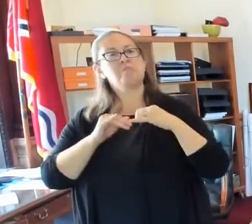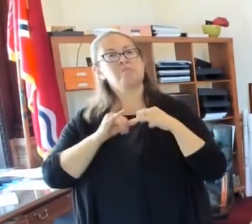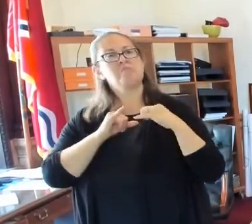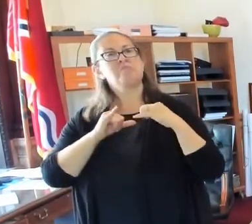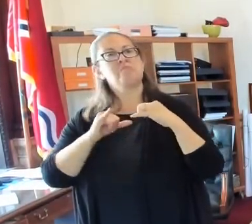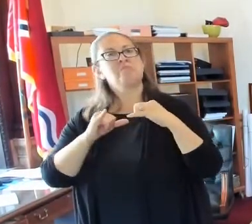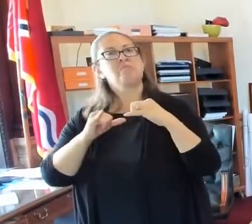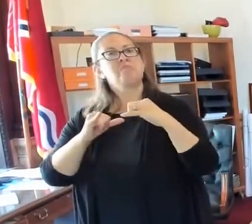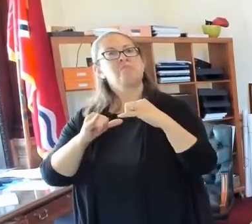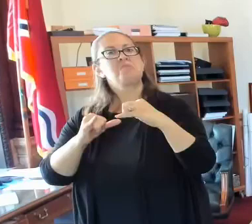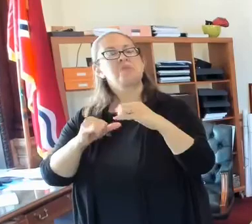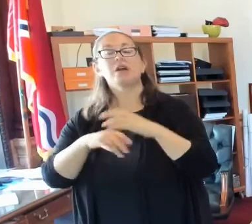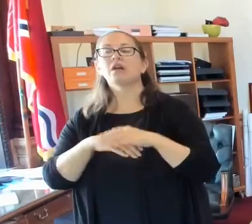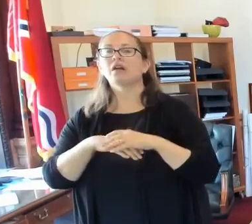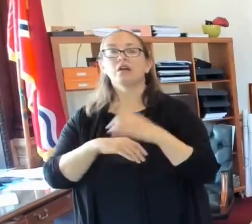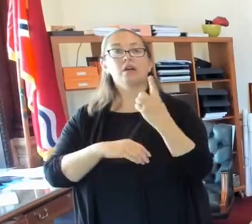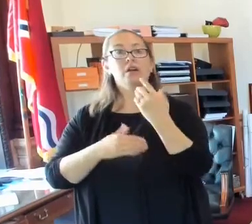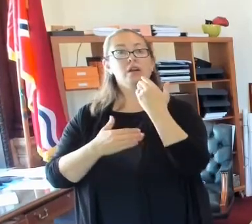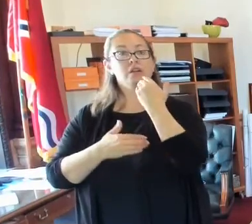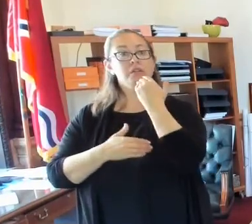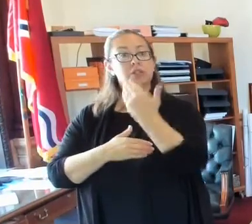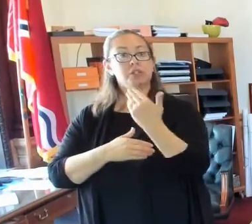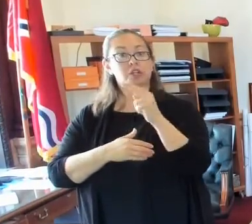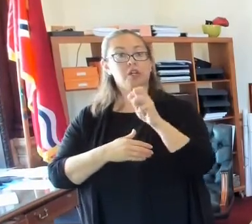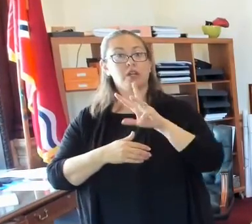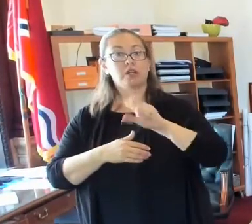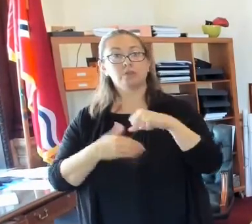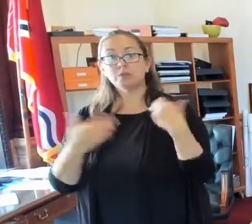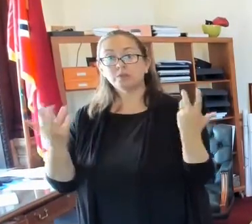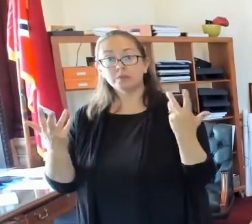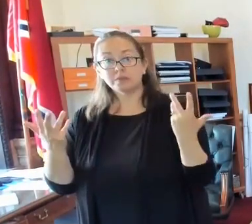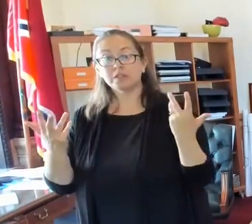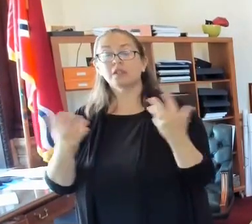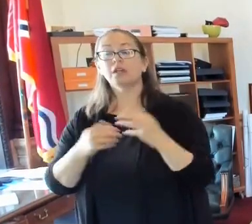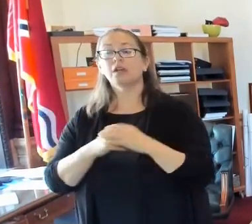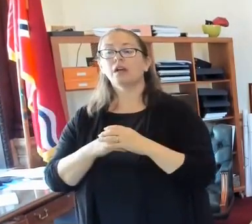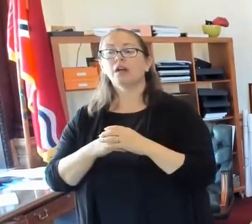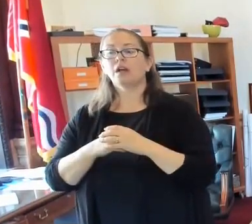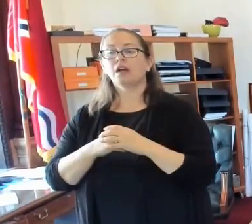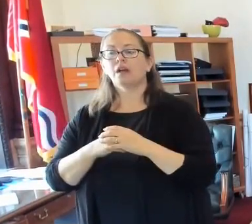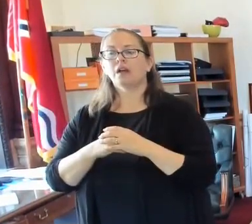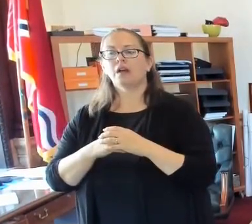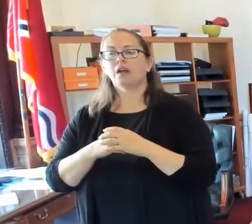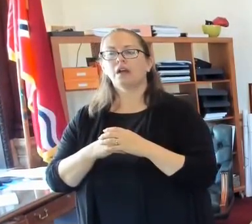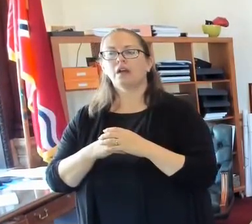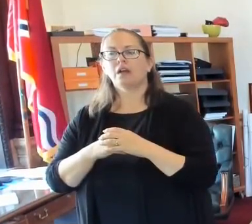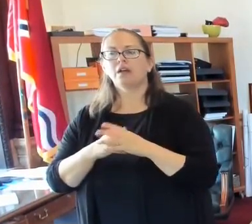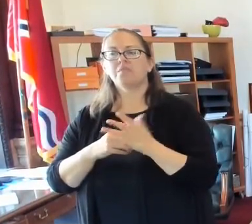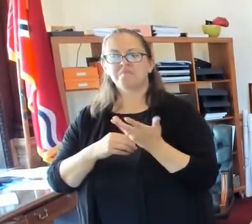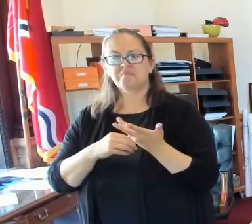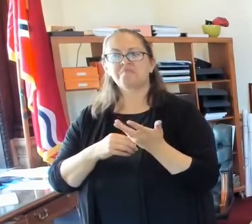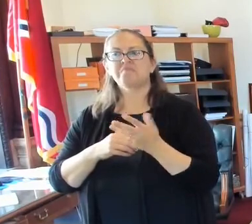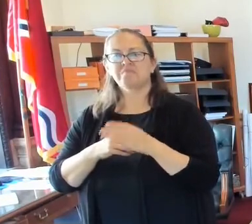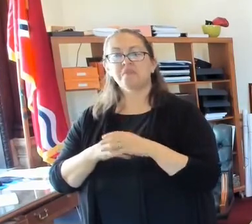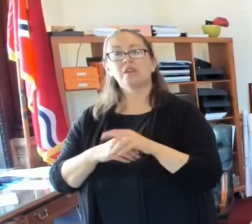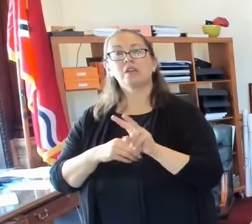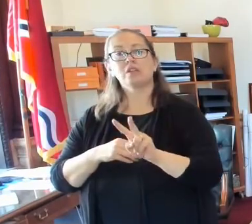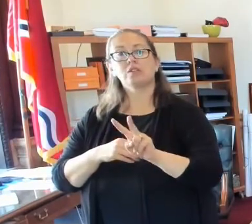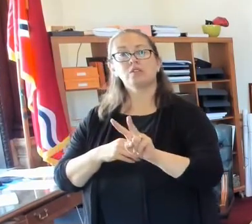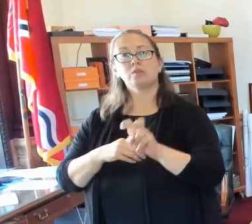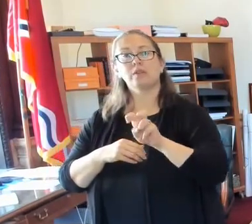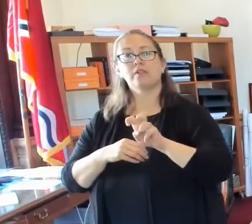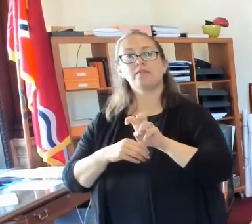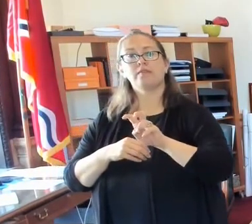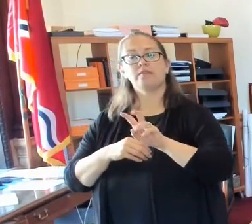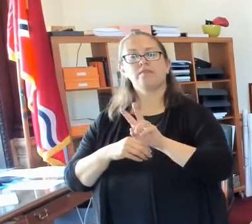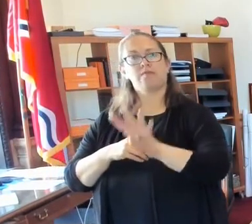one spot of good news is that we have 249 people in the